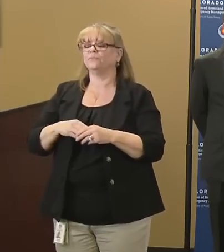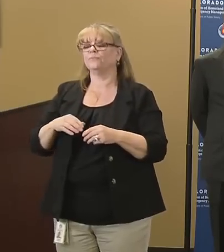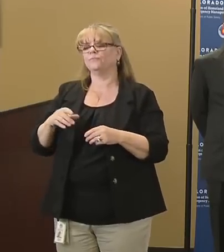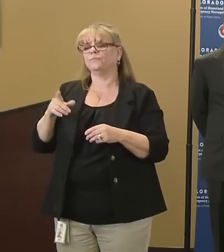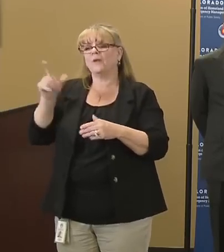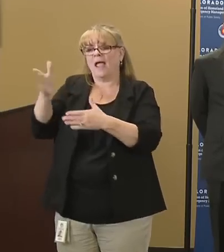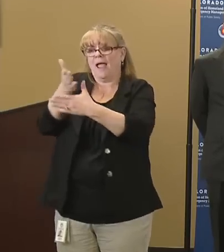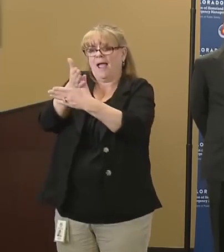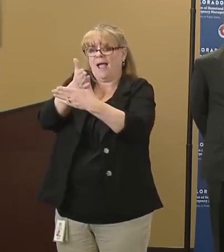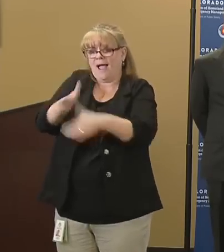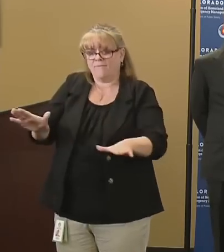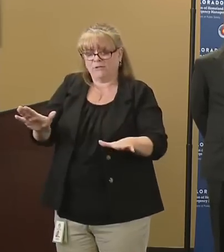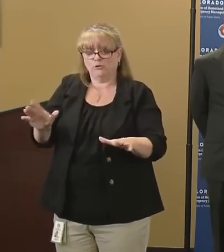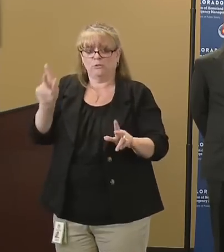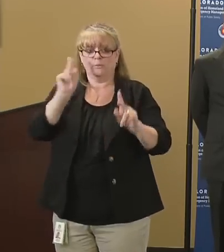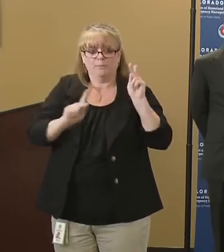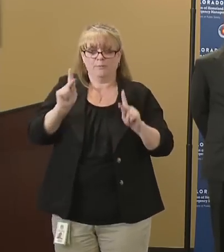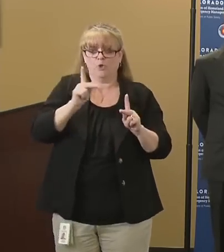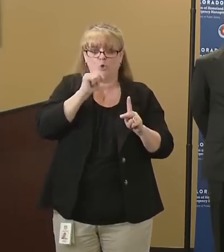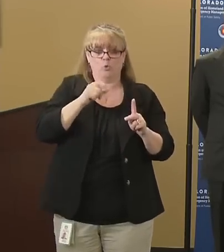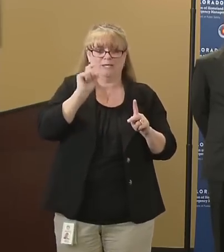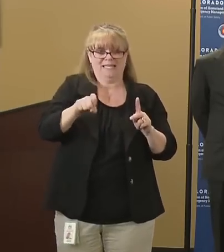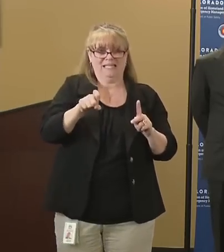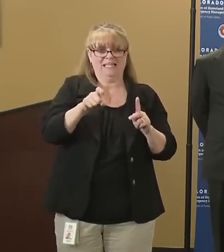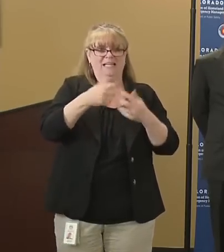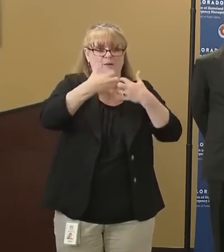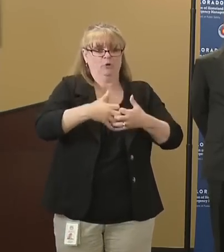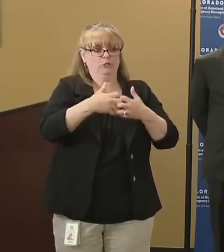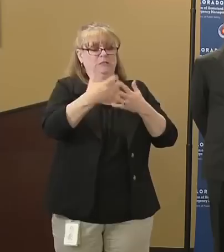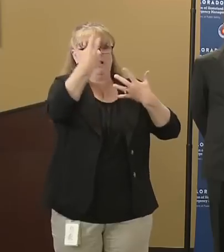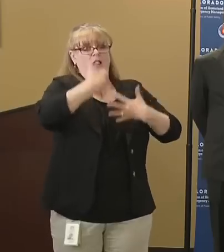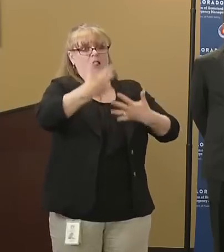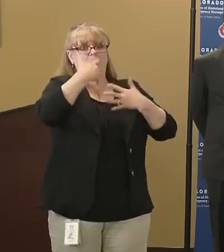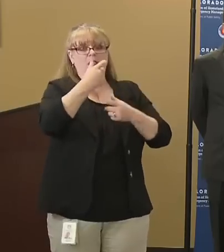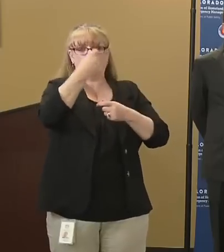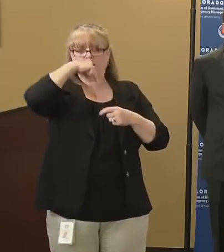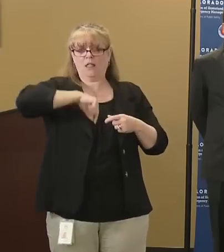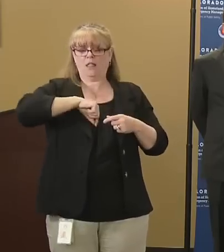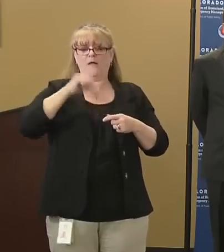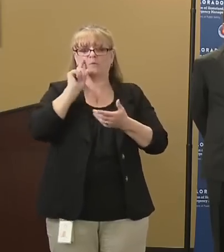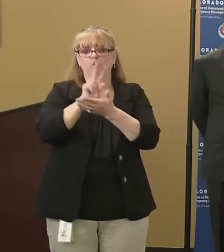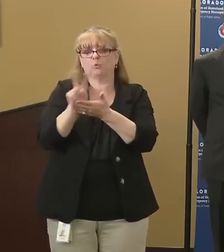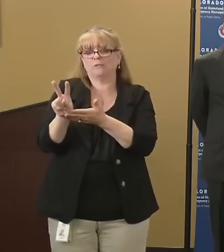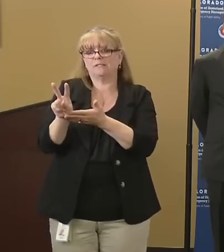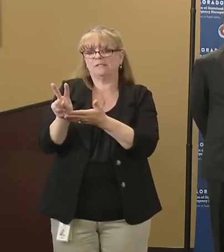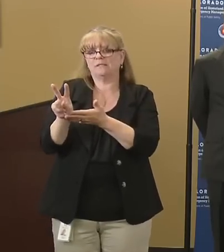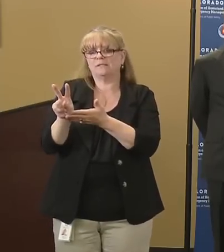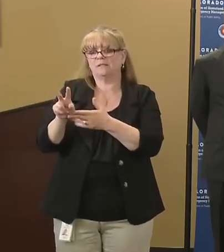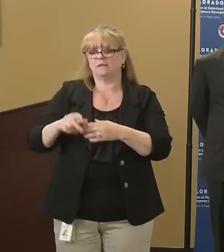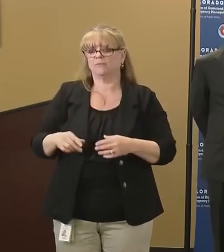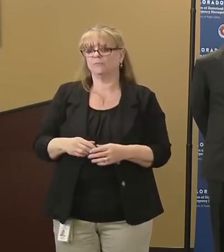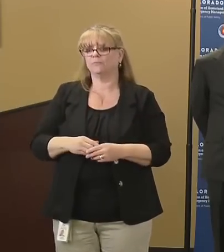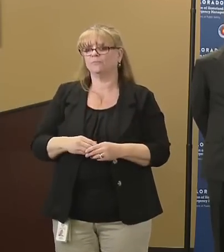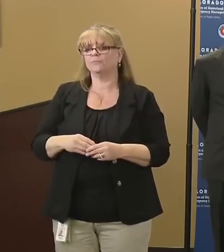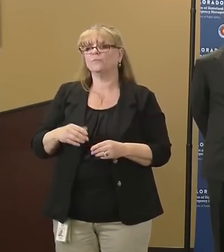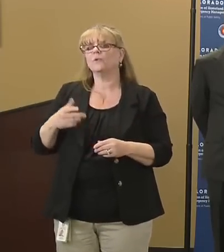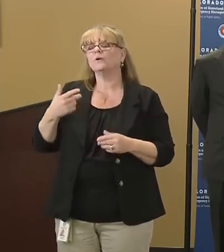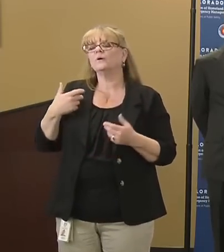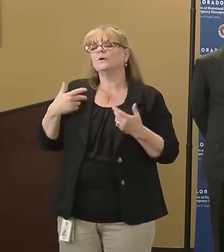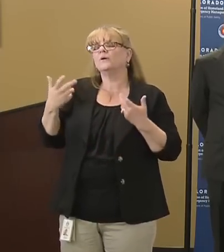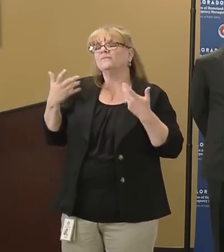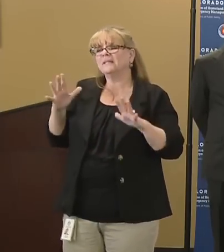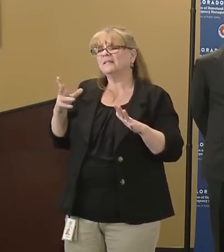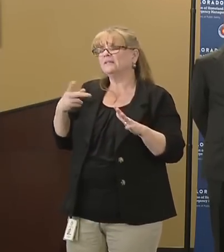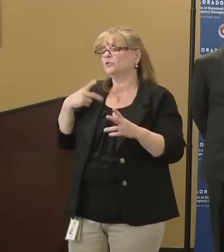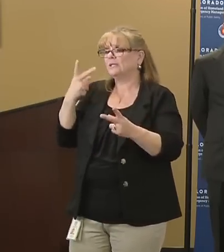longer. New COVID patients are being admitted to the hospital at a faster rate than patients are recovering. And as a result, the